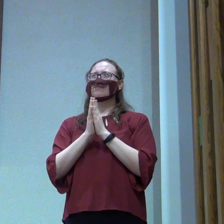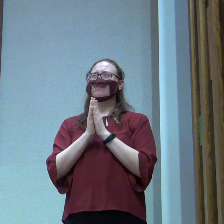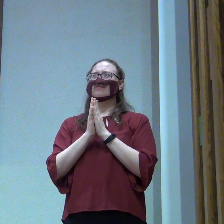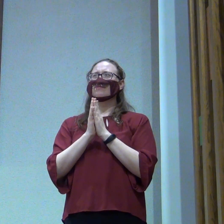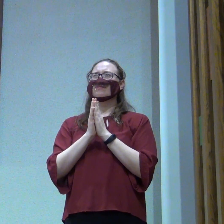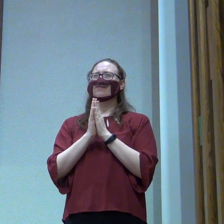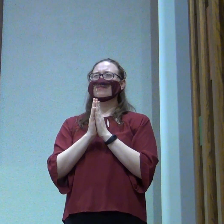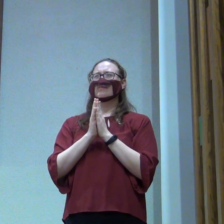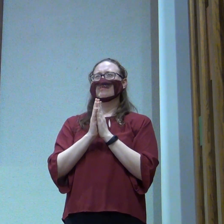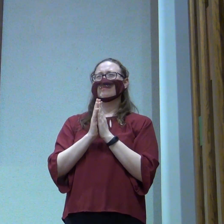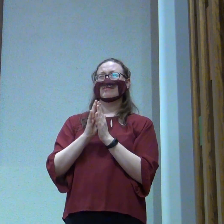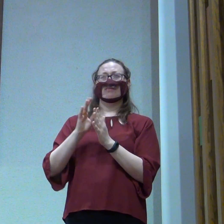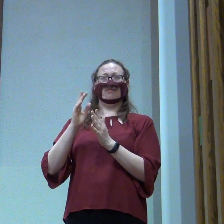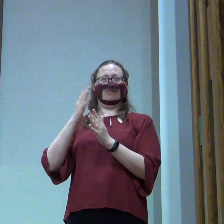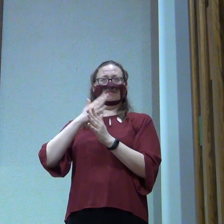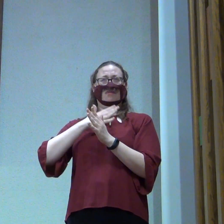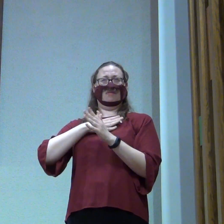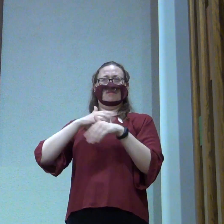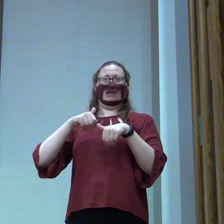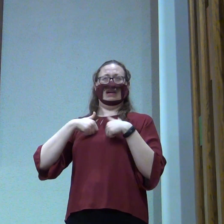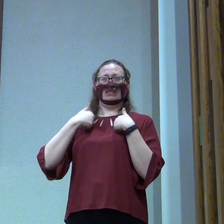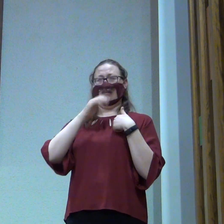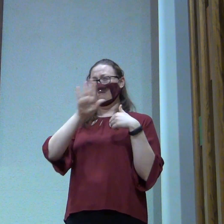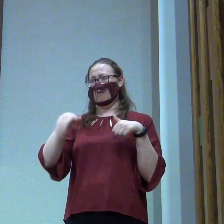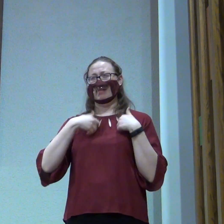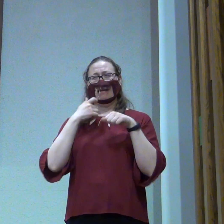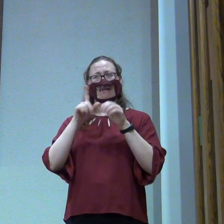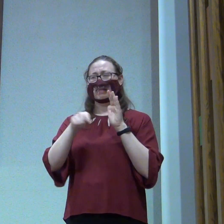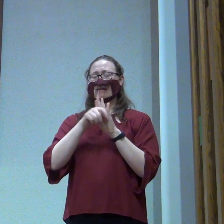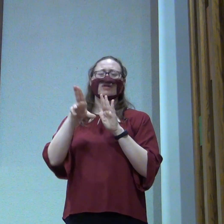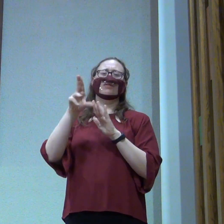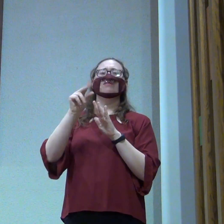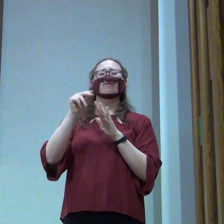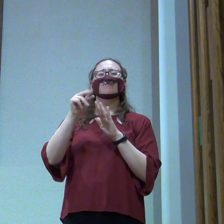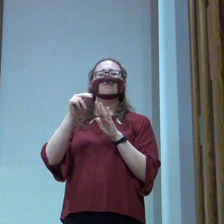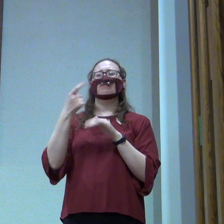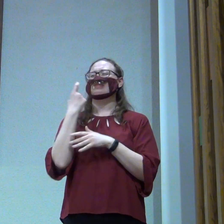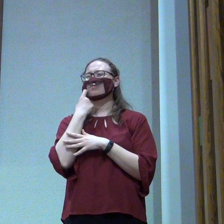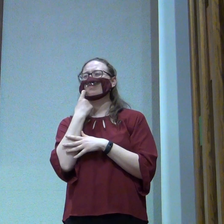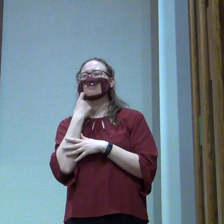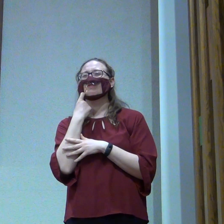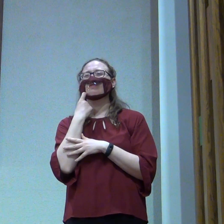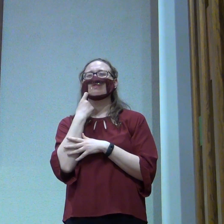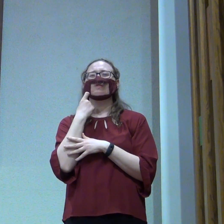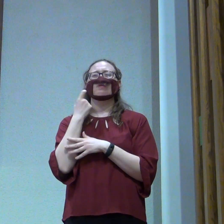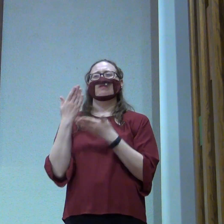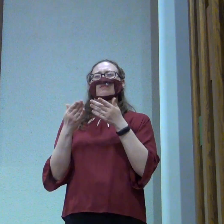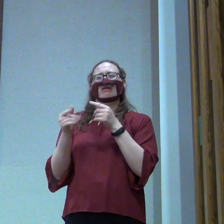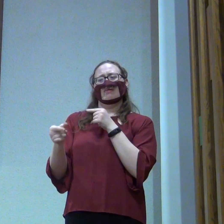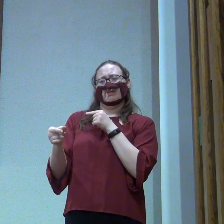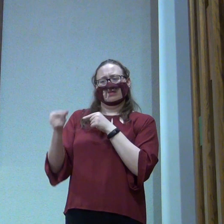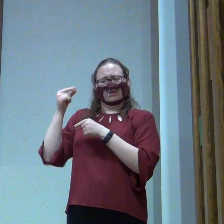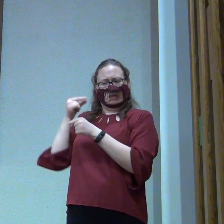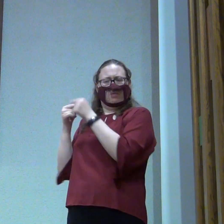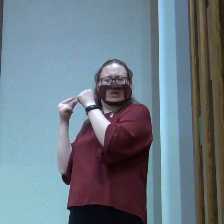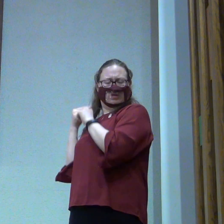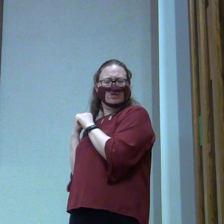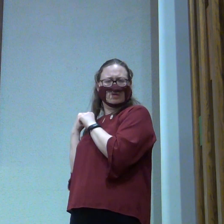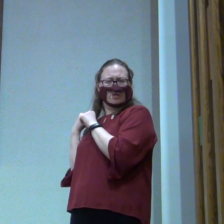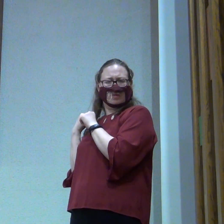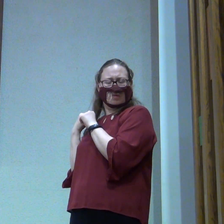not necessarily our own lifetime, but certainly in just a previous generation or two.